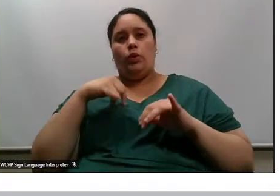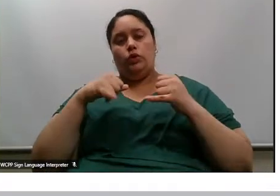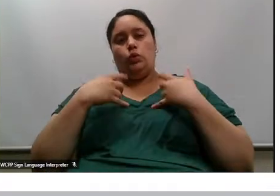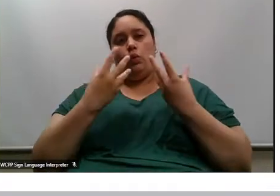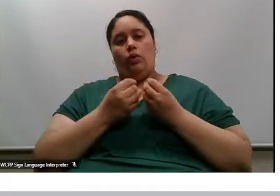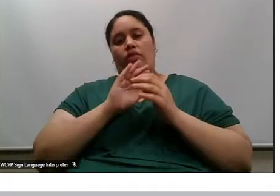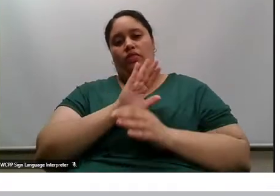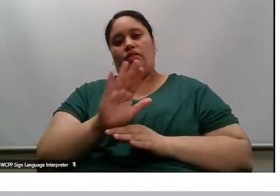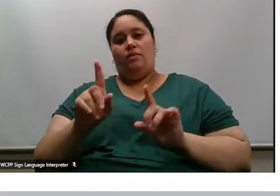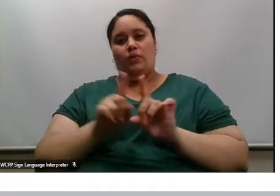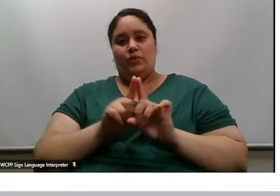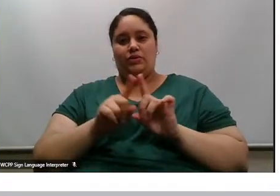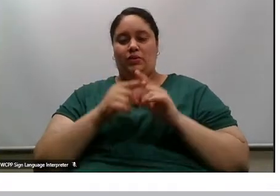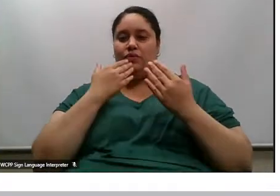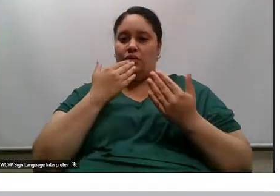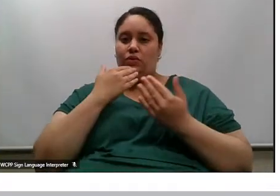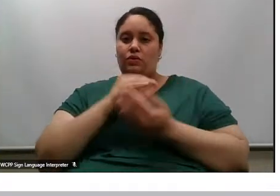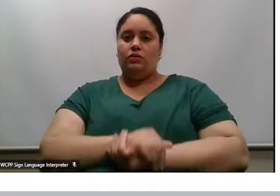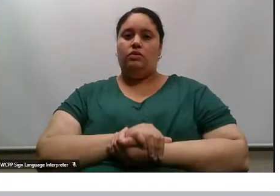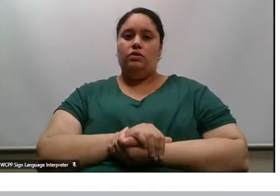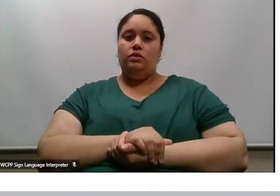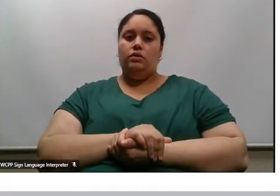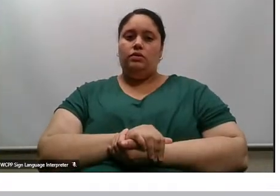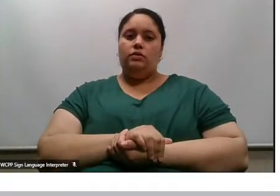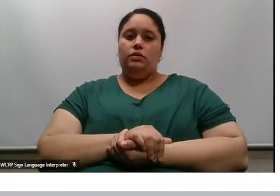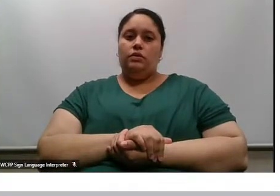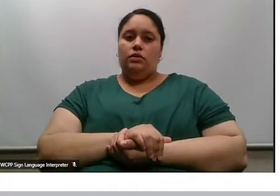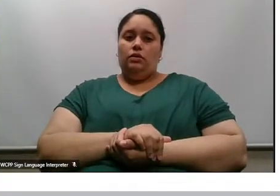as well. Thank you.